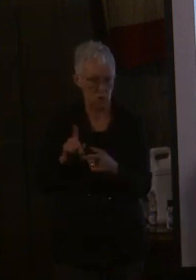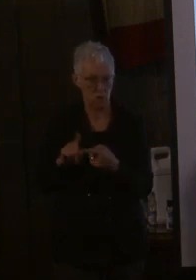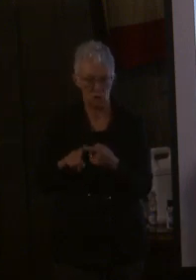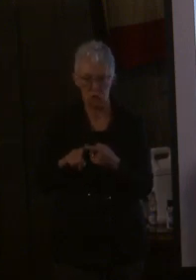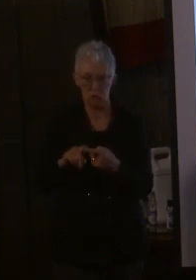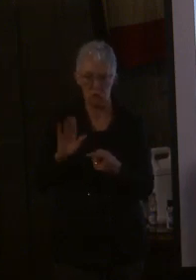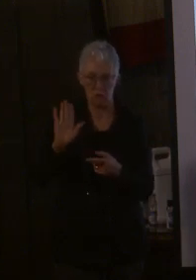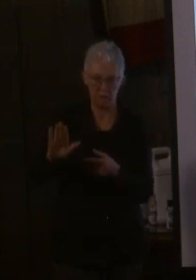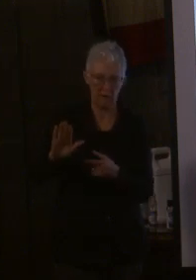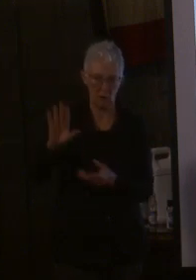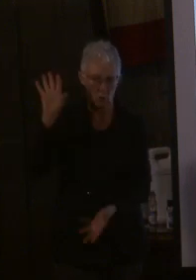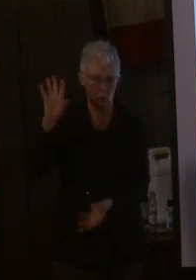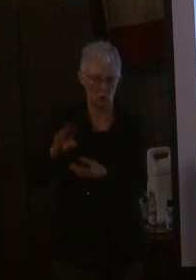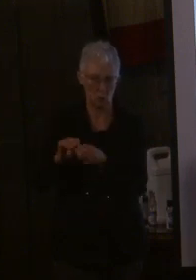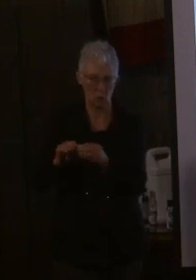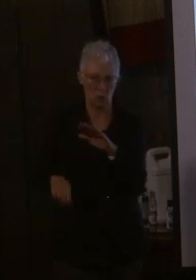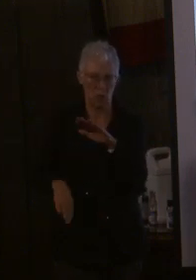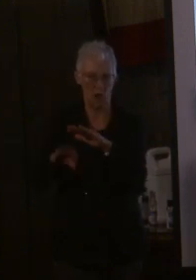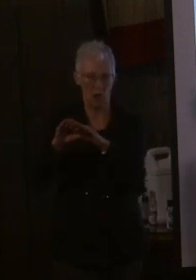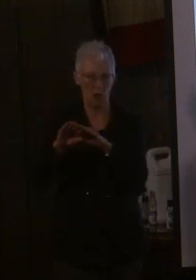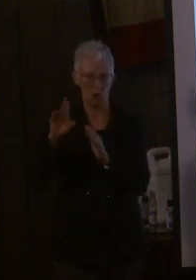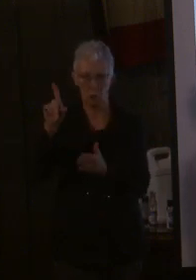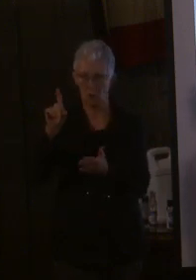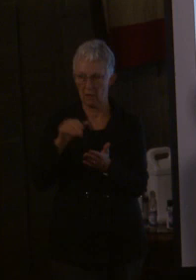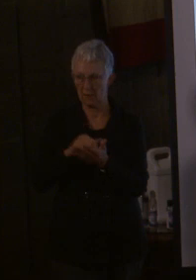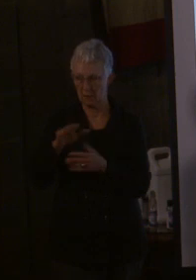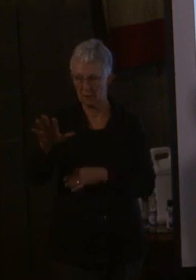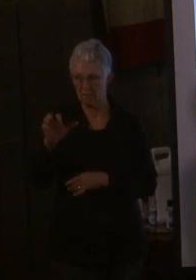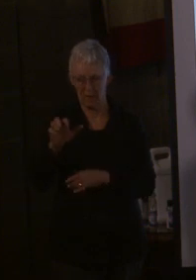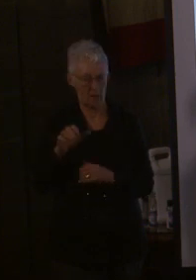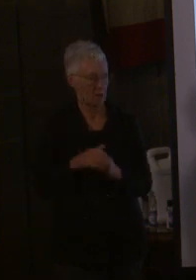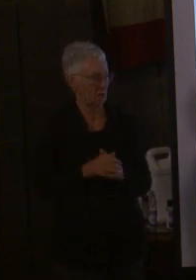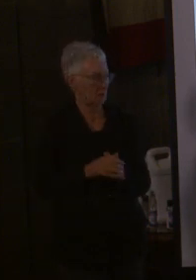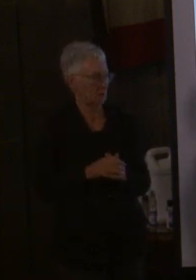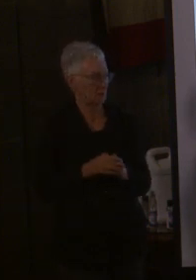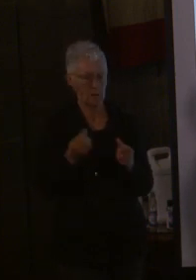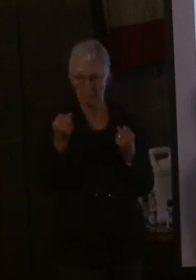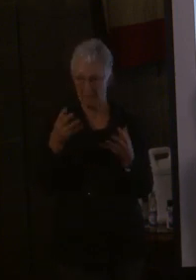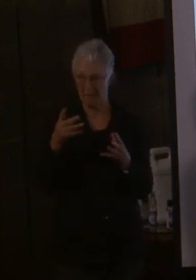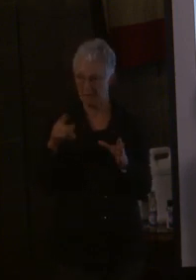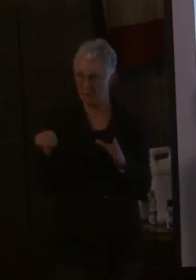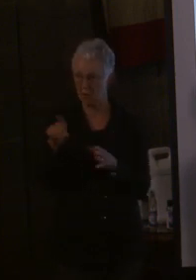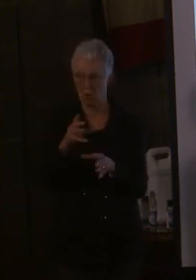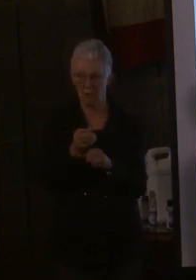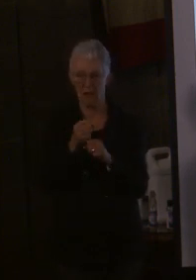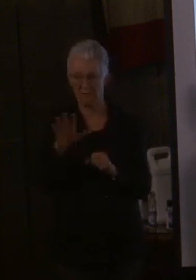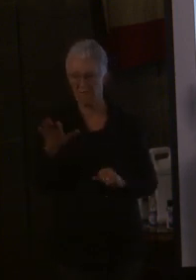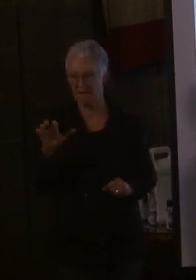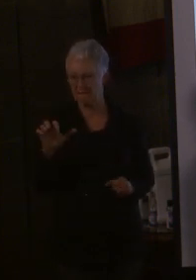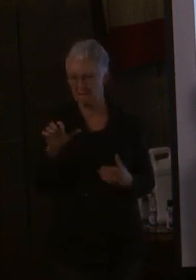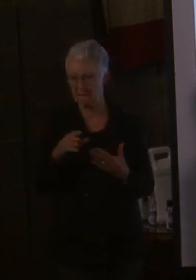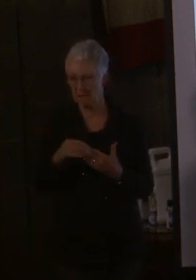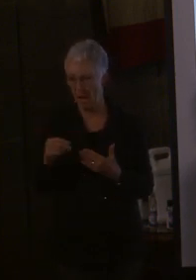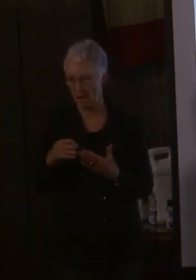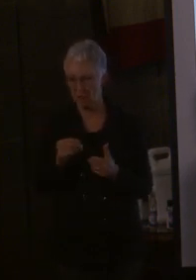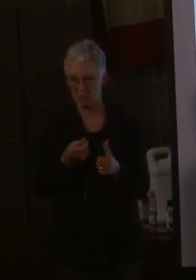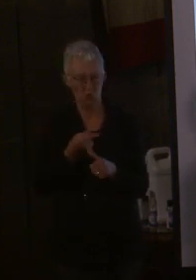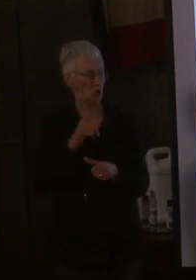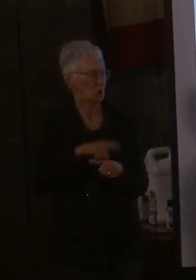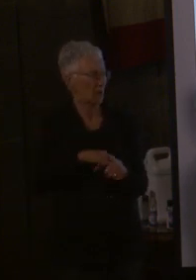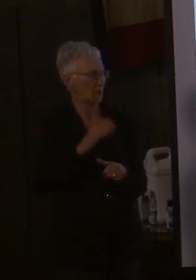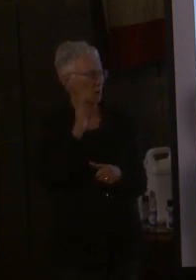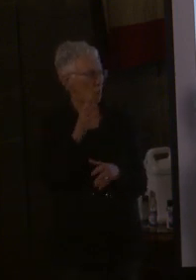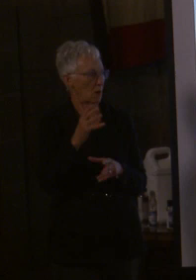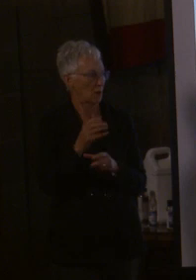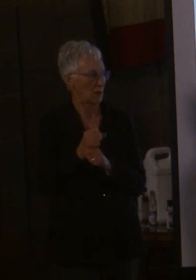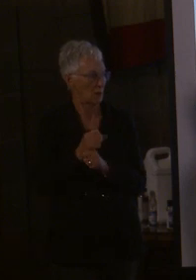up to $1,500. Many of our grantees round one received $500. They're going to go up another $1,000. That's simply